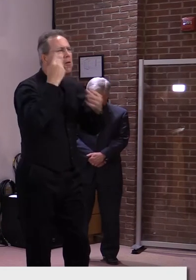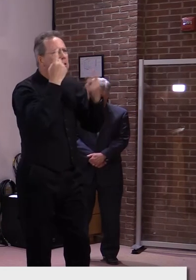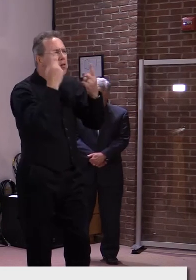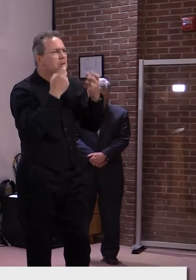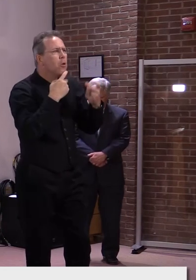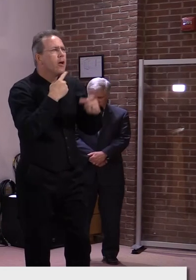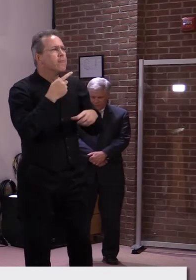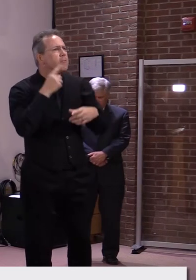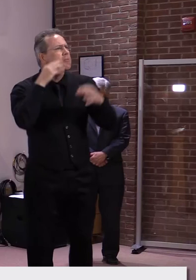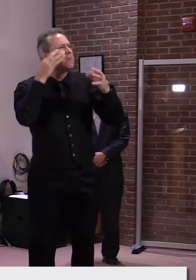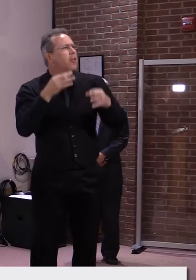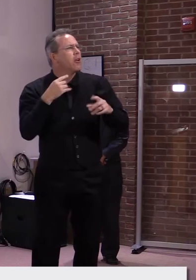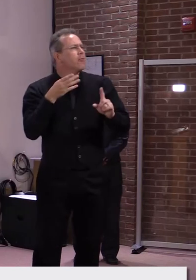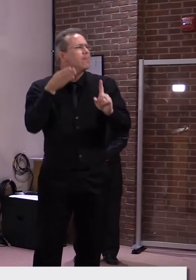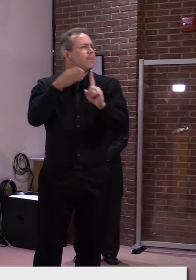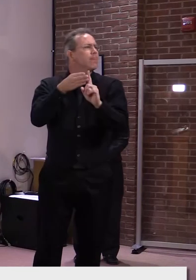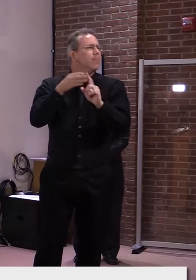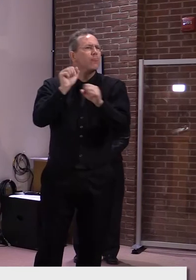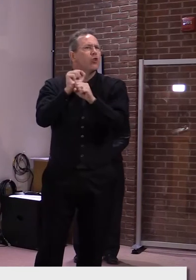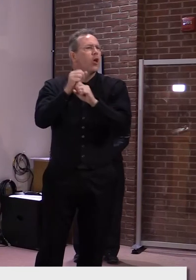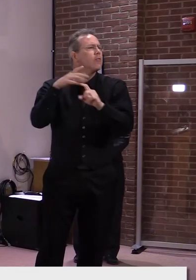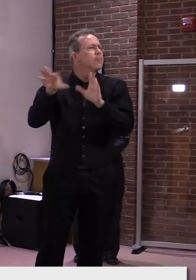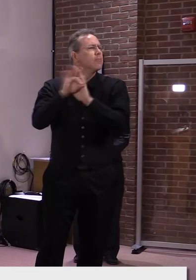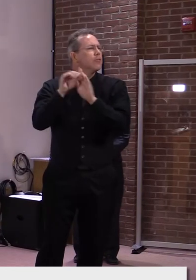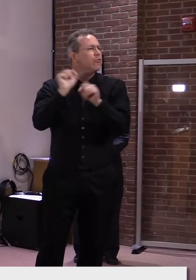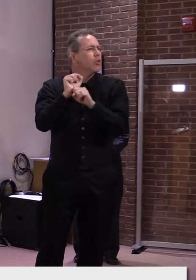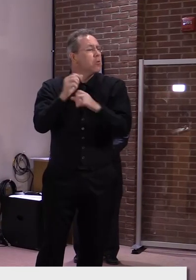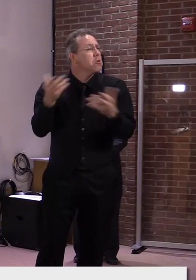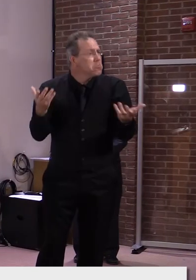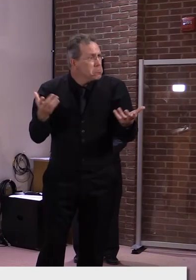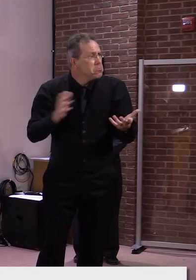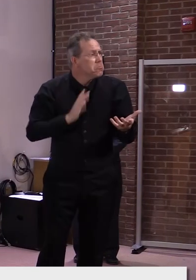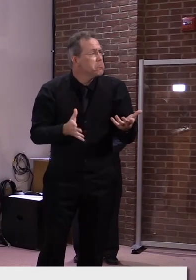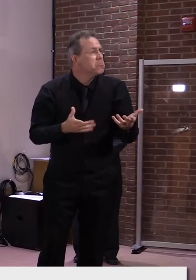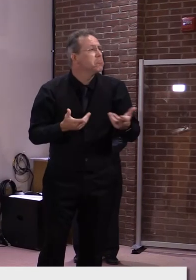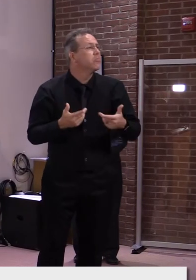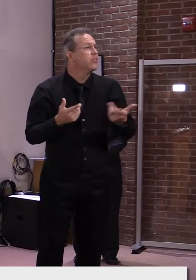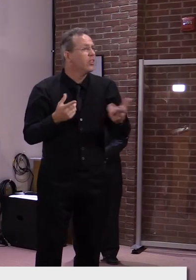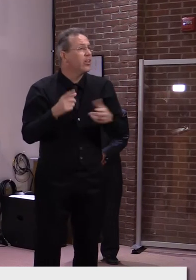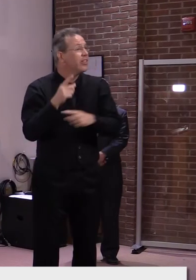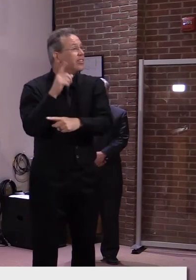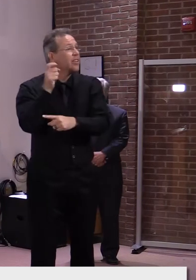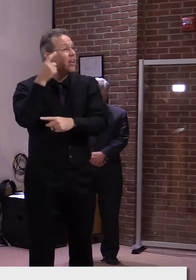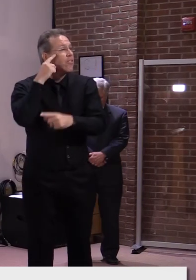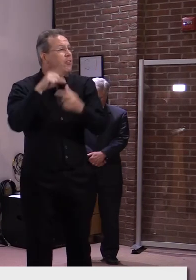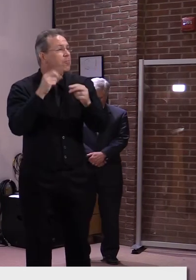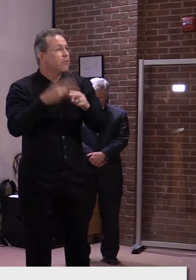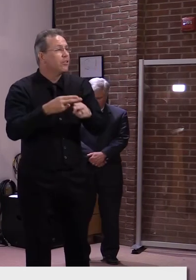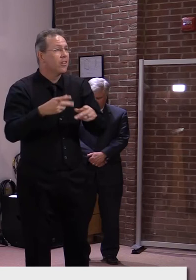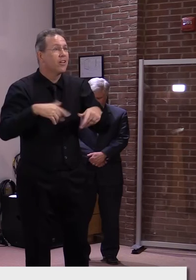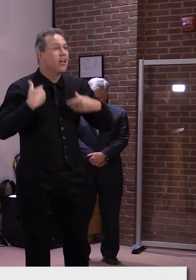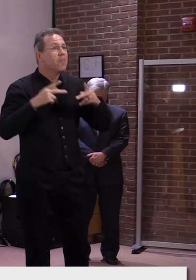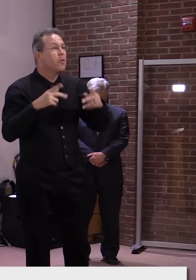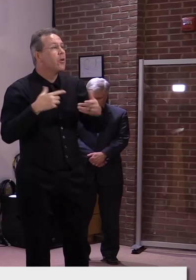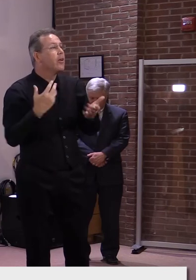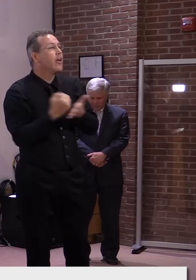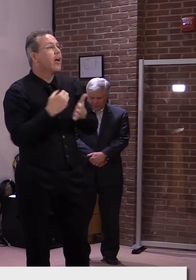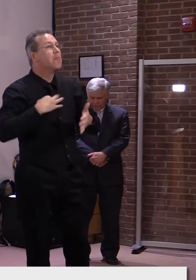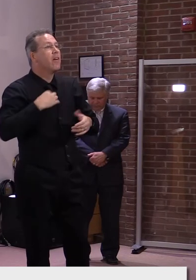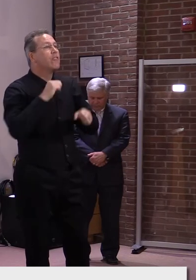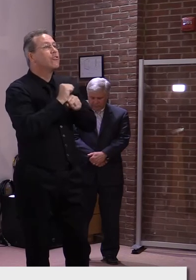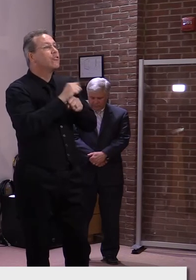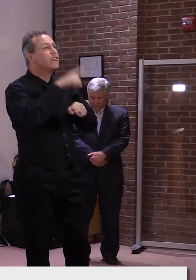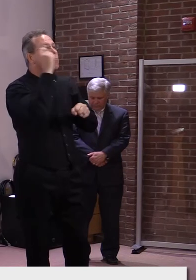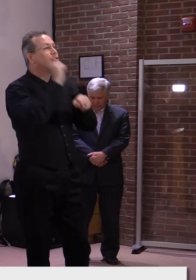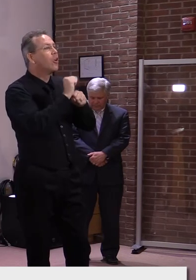But to the governor's point, you know, it's really a short period of time where a lot of employers out there are